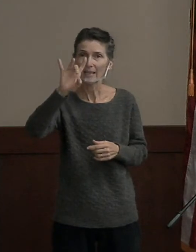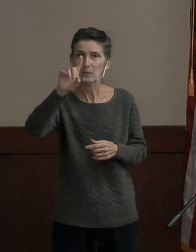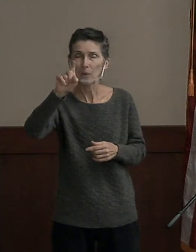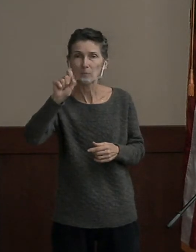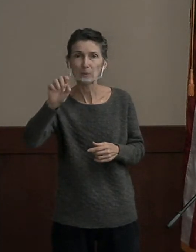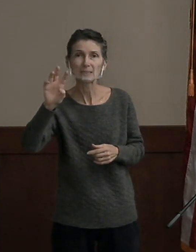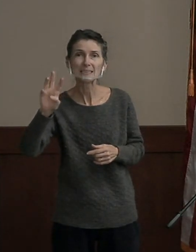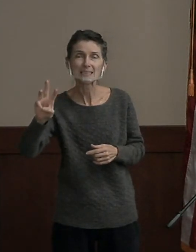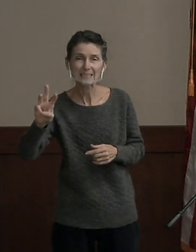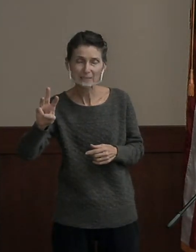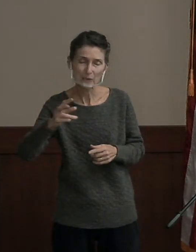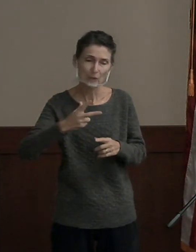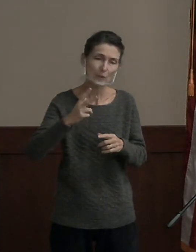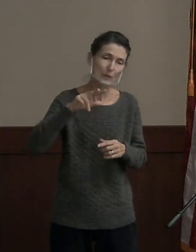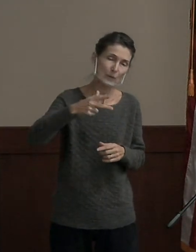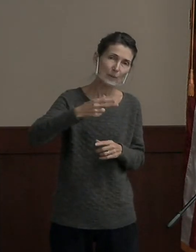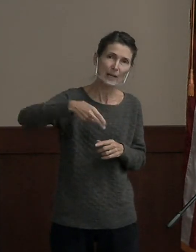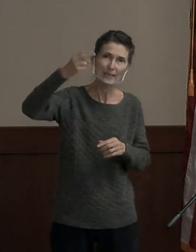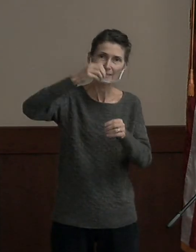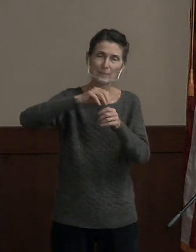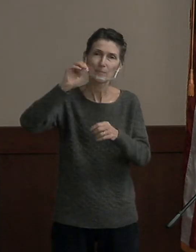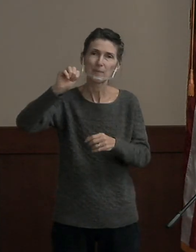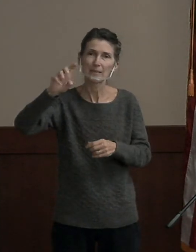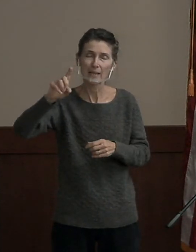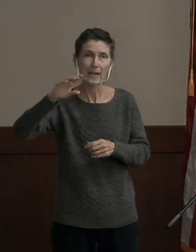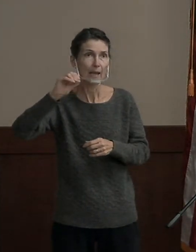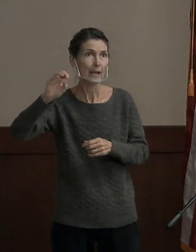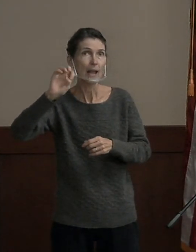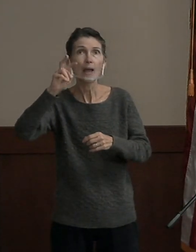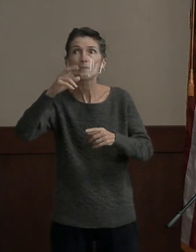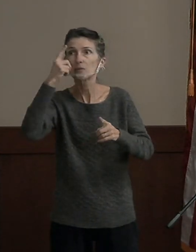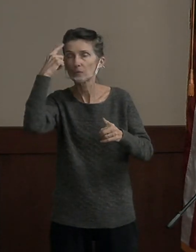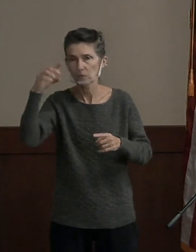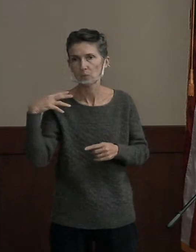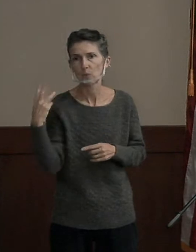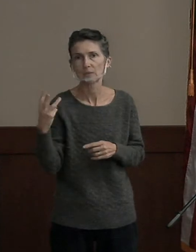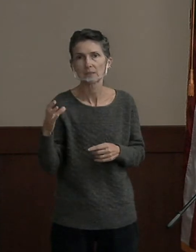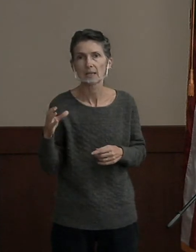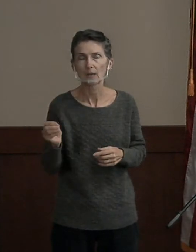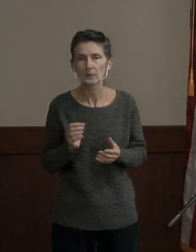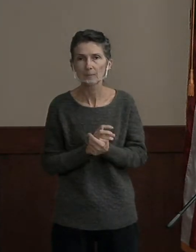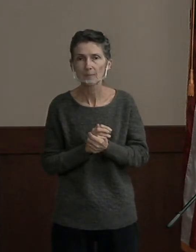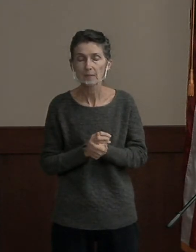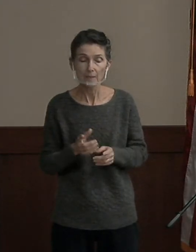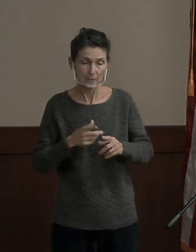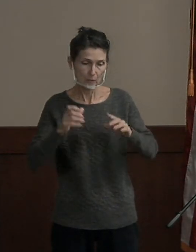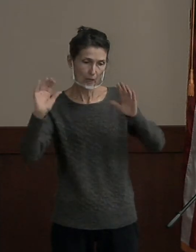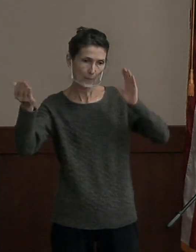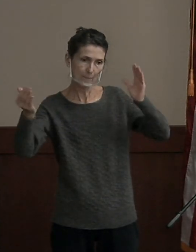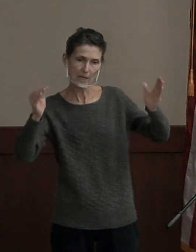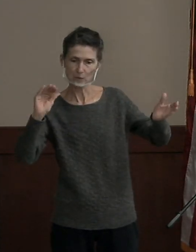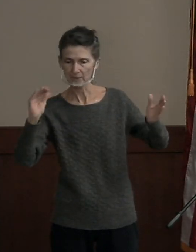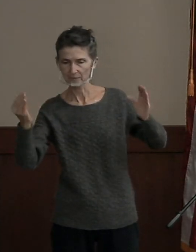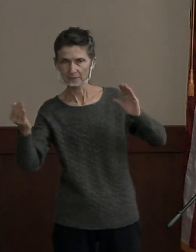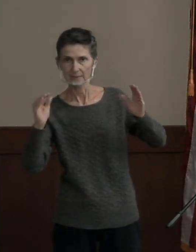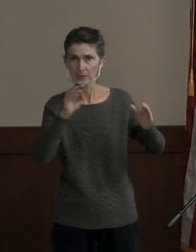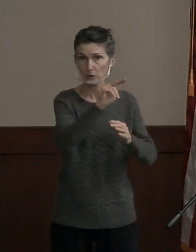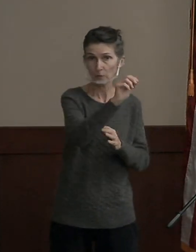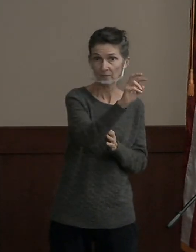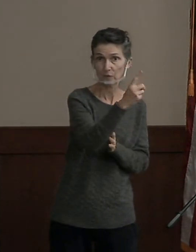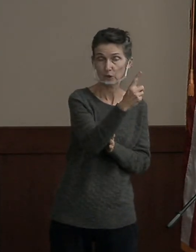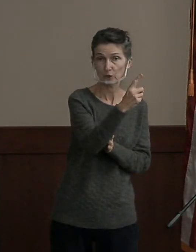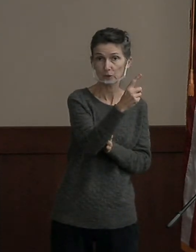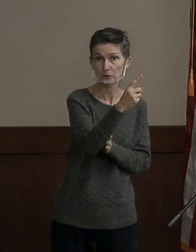81.6, which is third highest in Maryland and highest ever for Washington County. From a comparative standpoint, on November